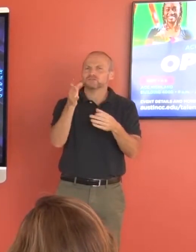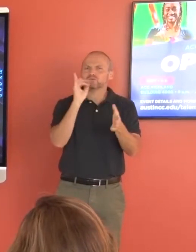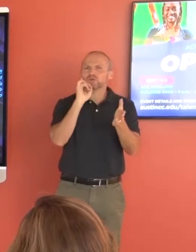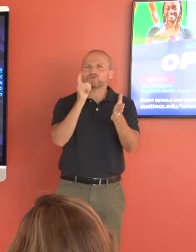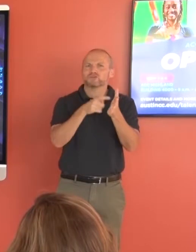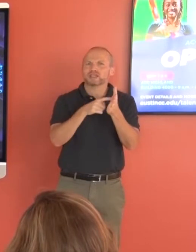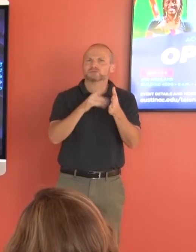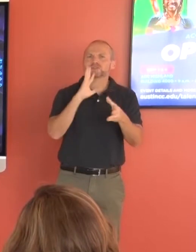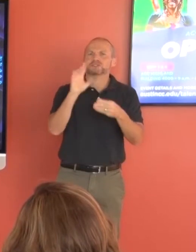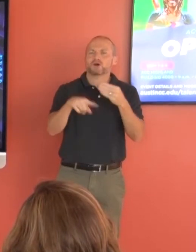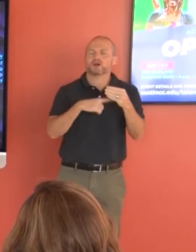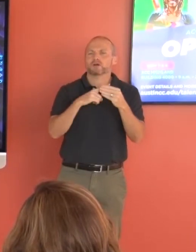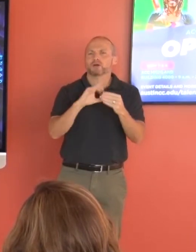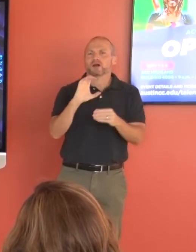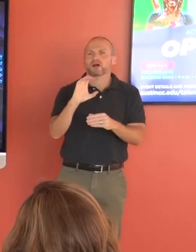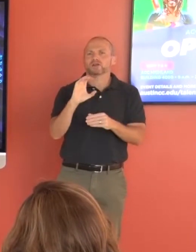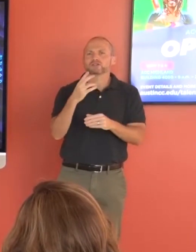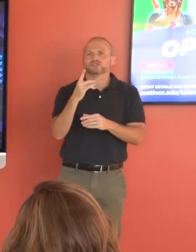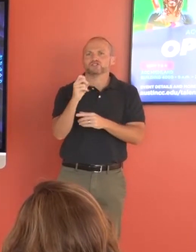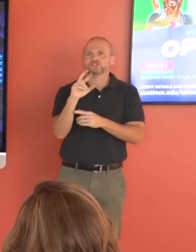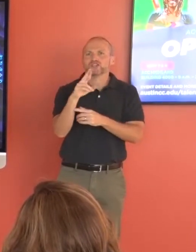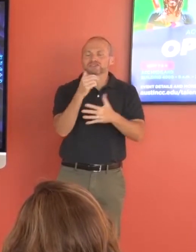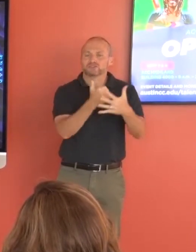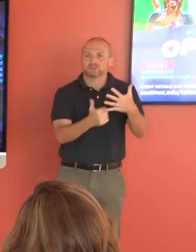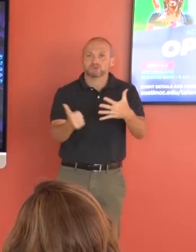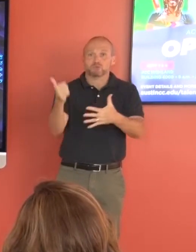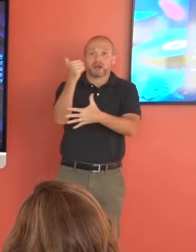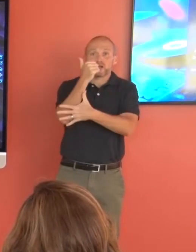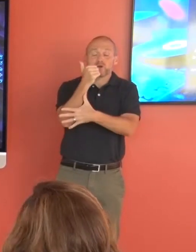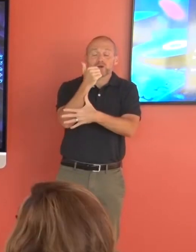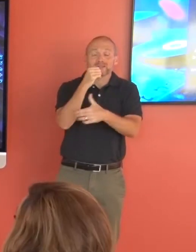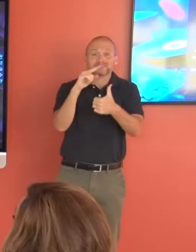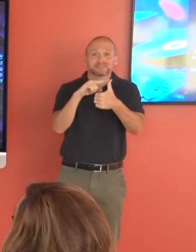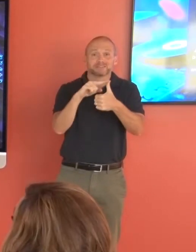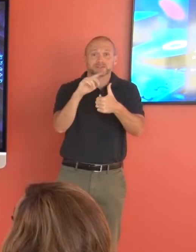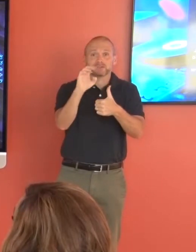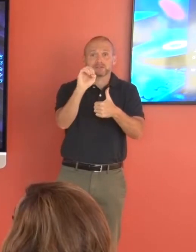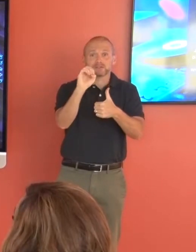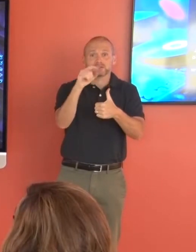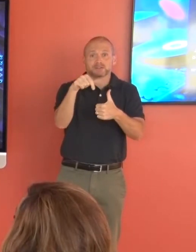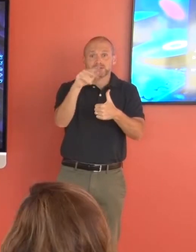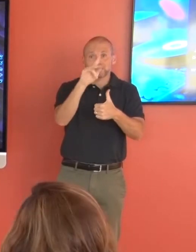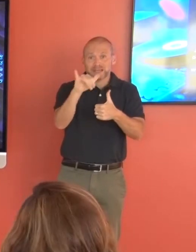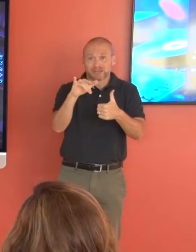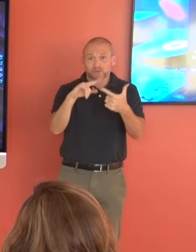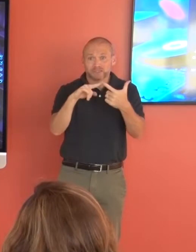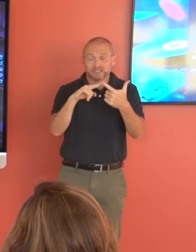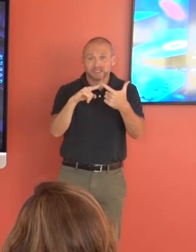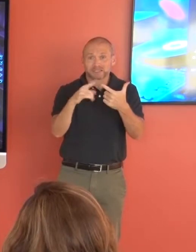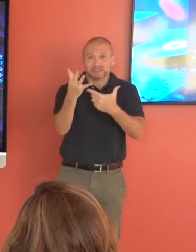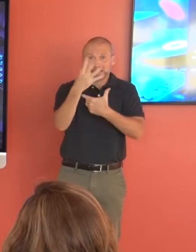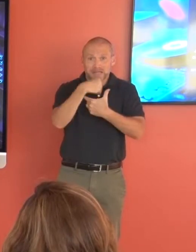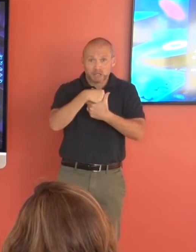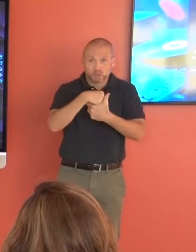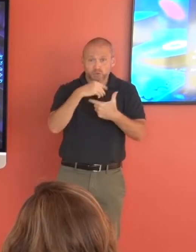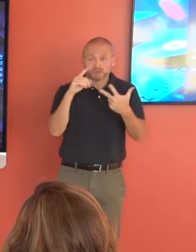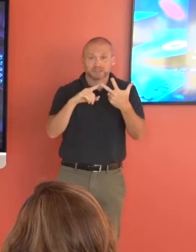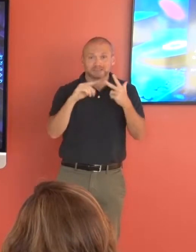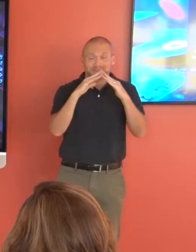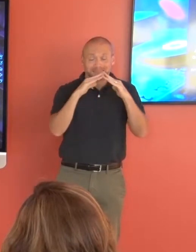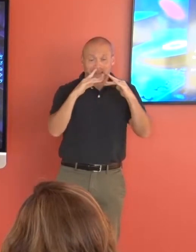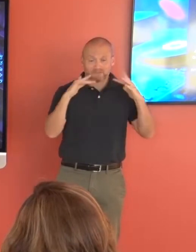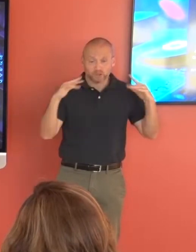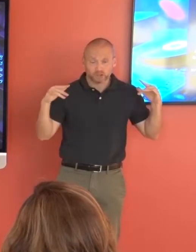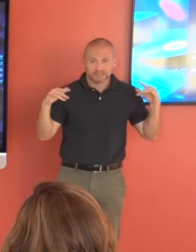the Chancellor's priorities, but equity, inclusion, diversity, social justice